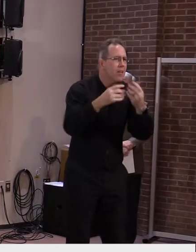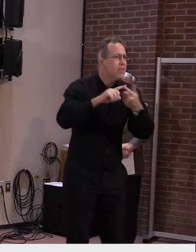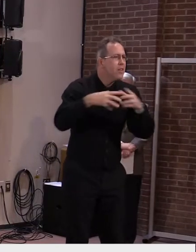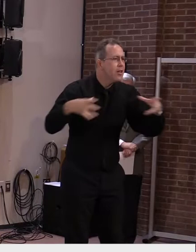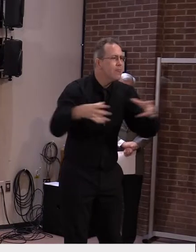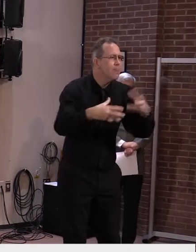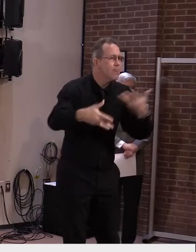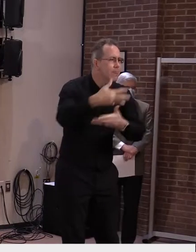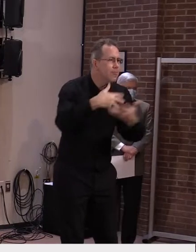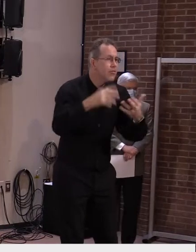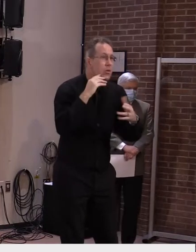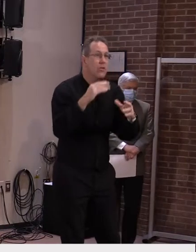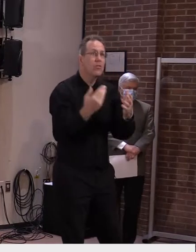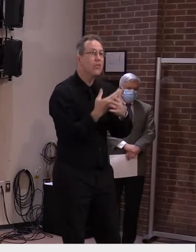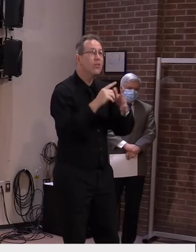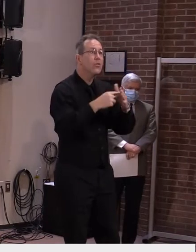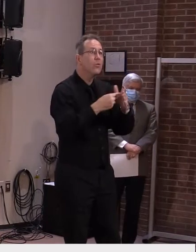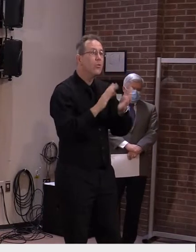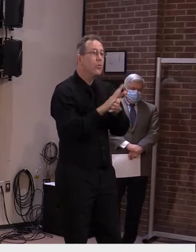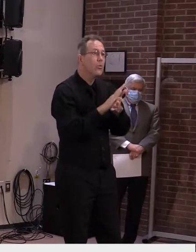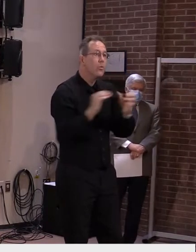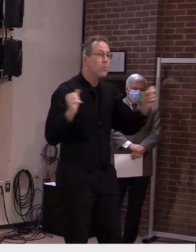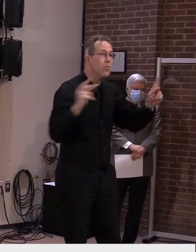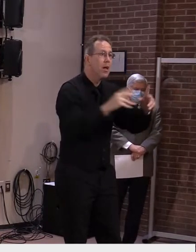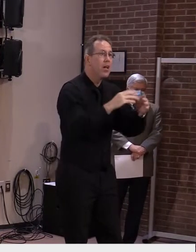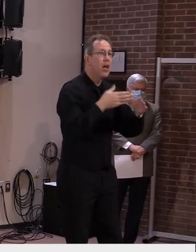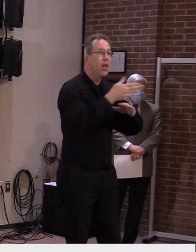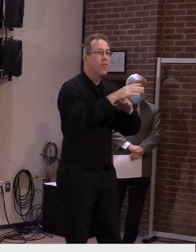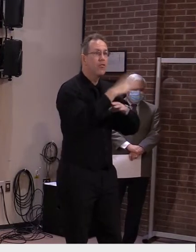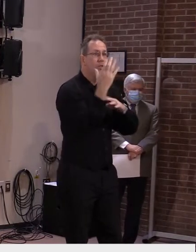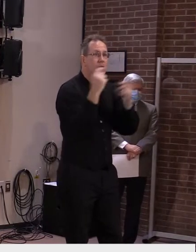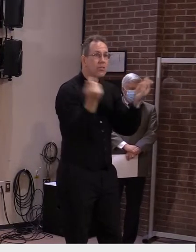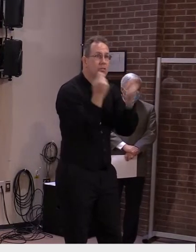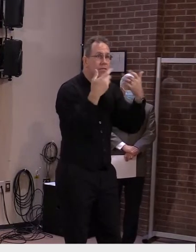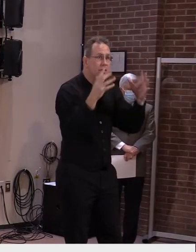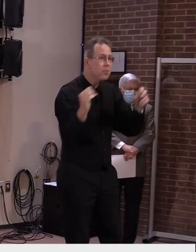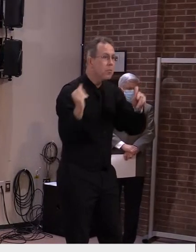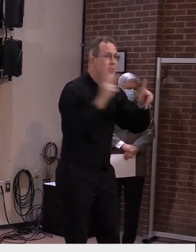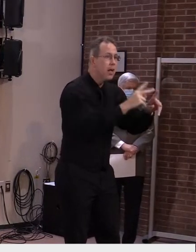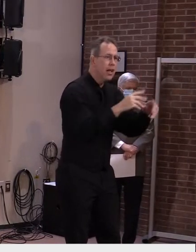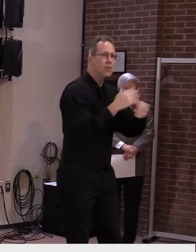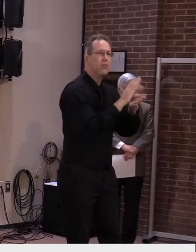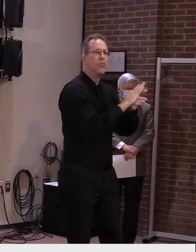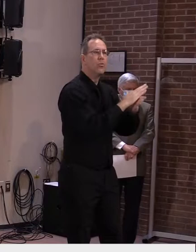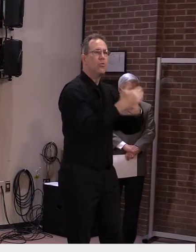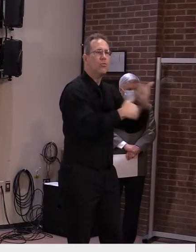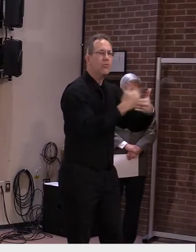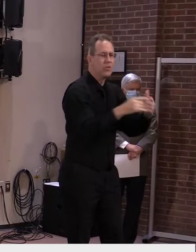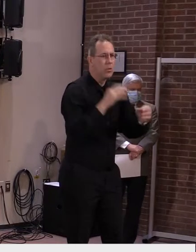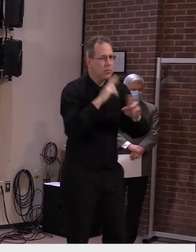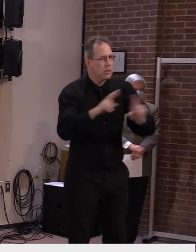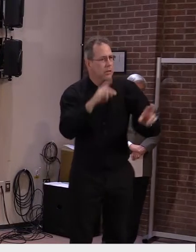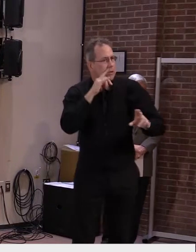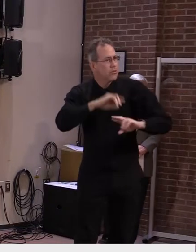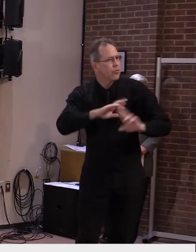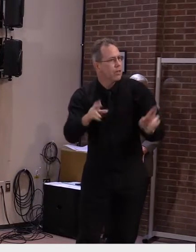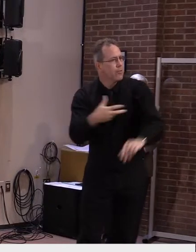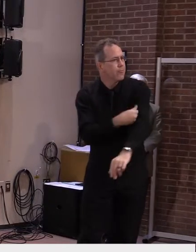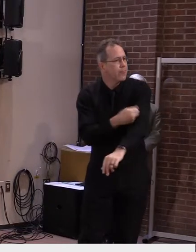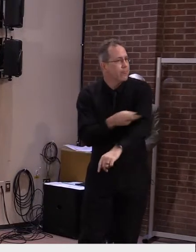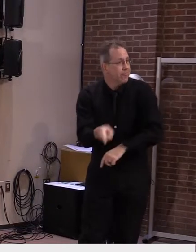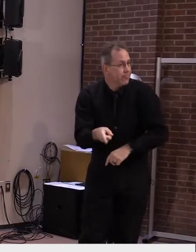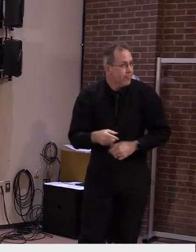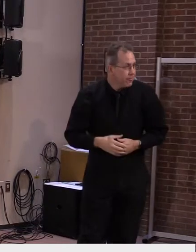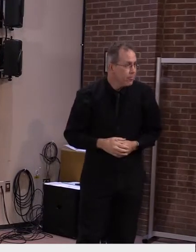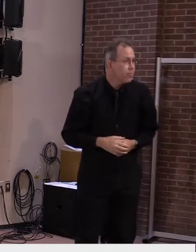break. Doing so will lead to fewer quarantines and more time in school. You can find a clinic near you